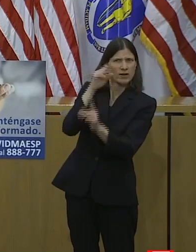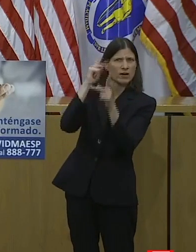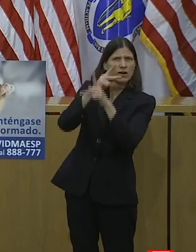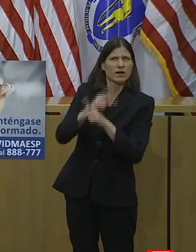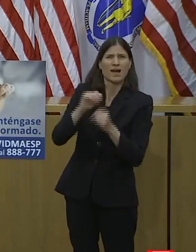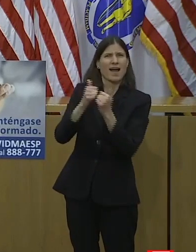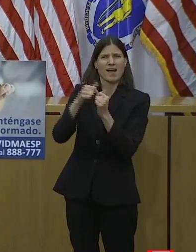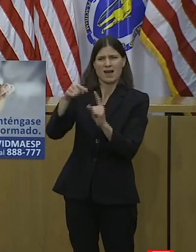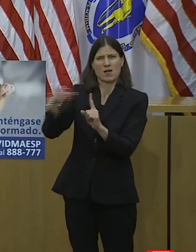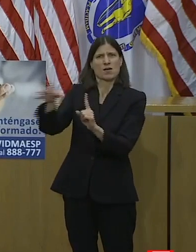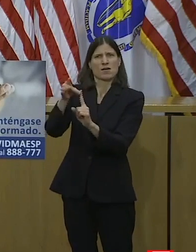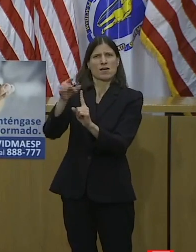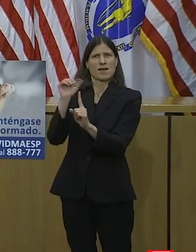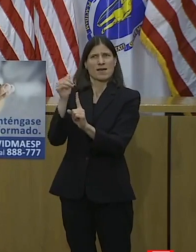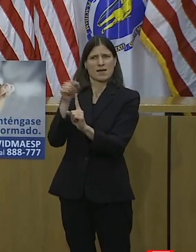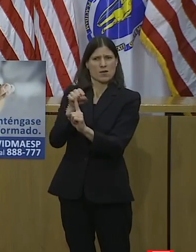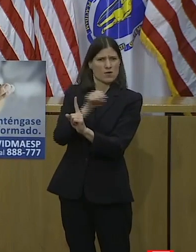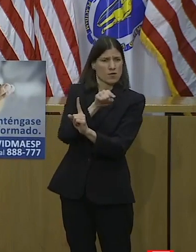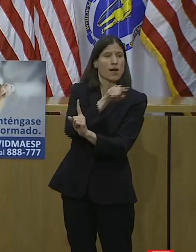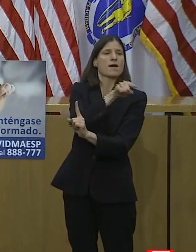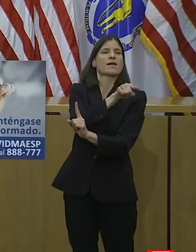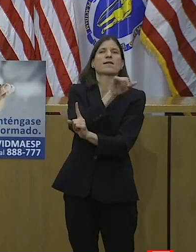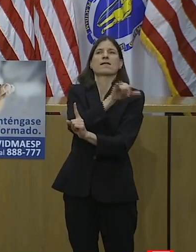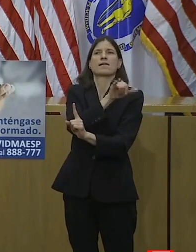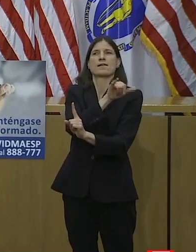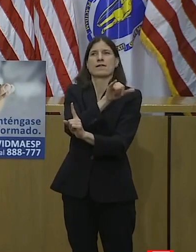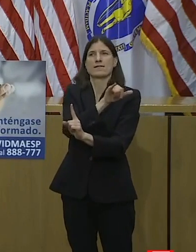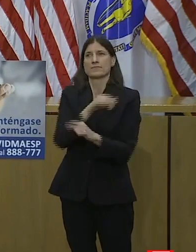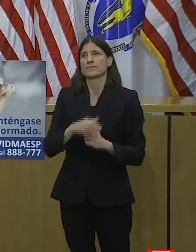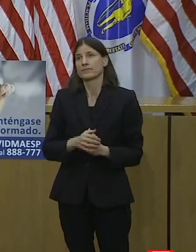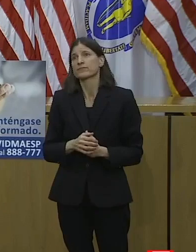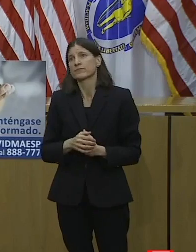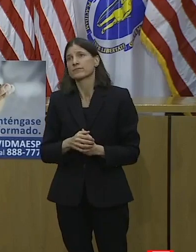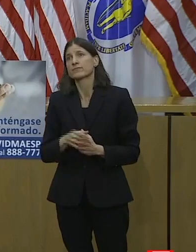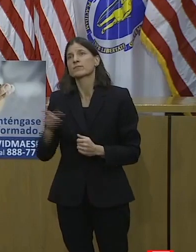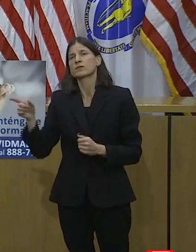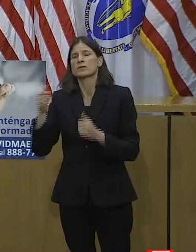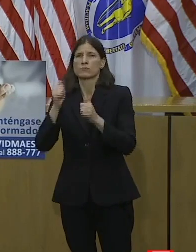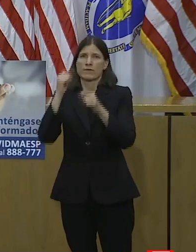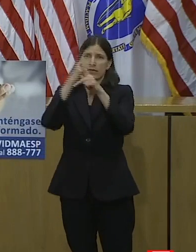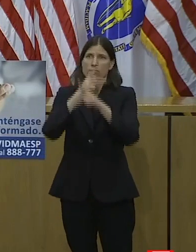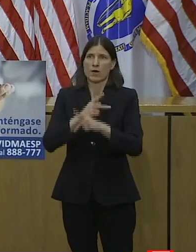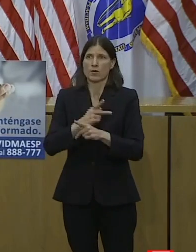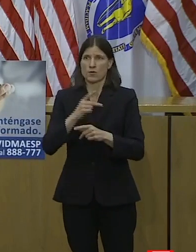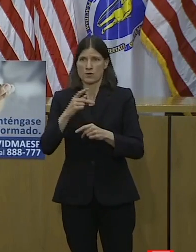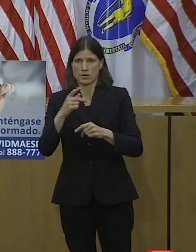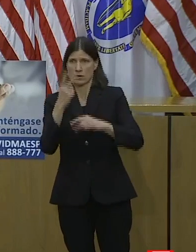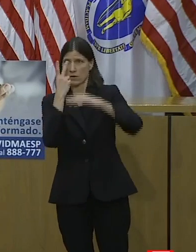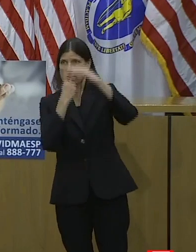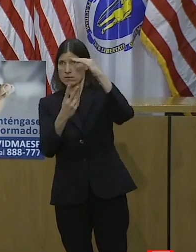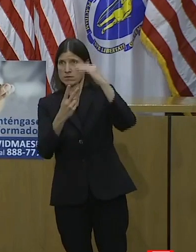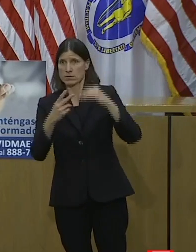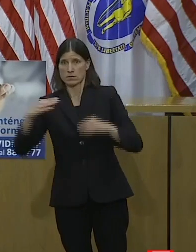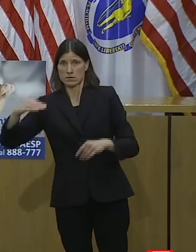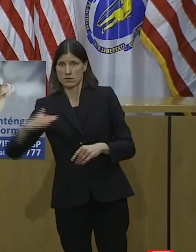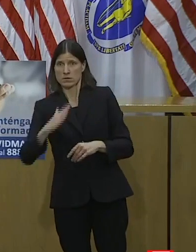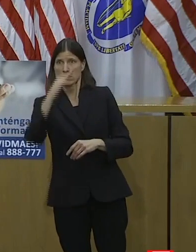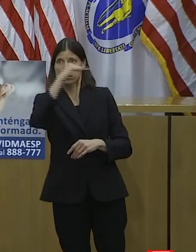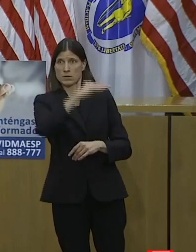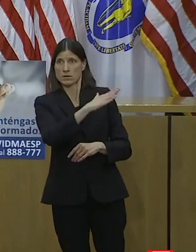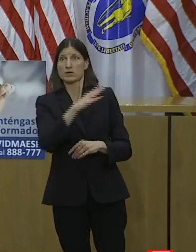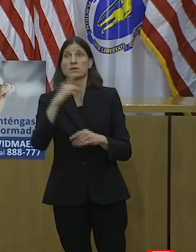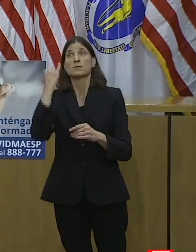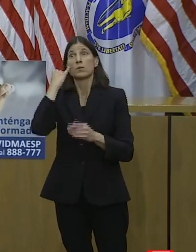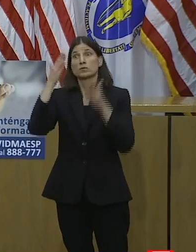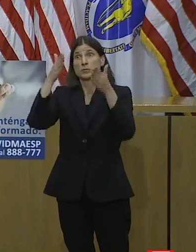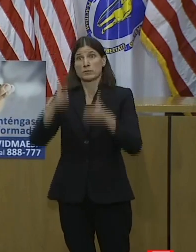for every individual who's COVID-19 positive would have like 10 very close contacts, and at least